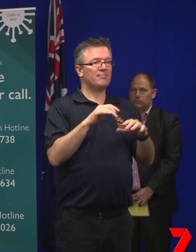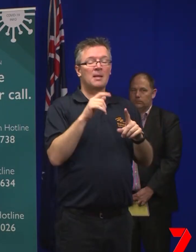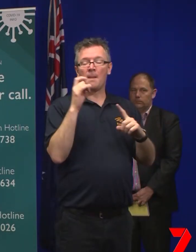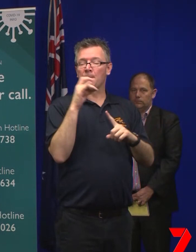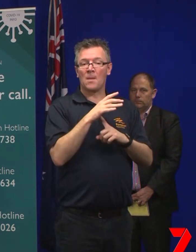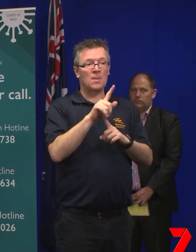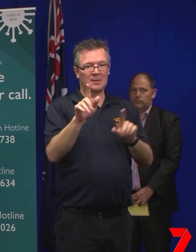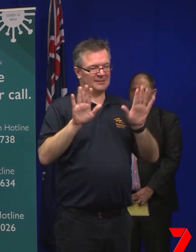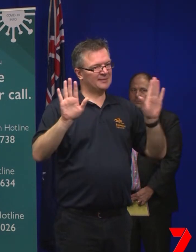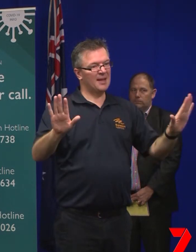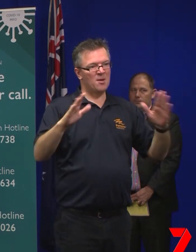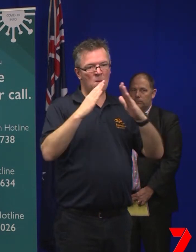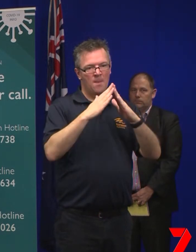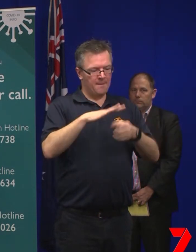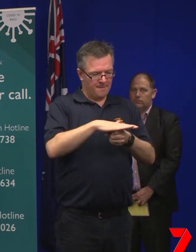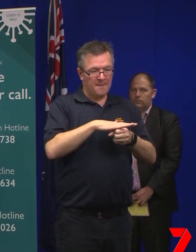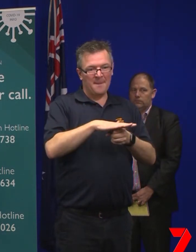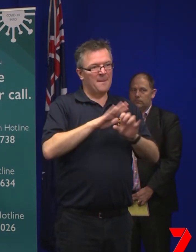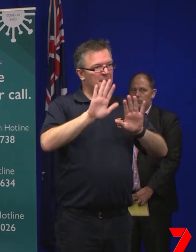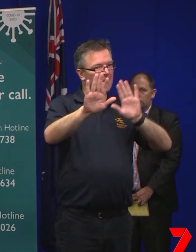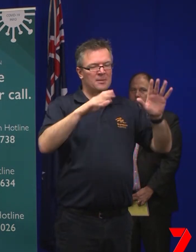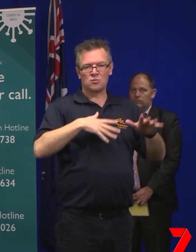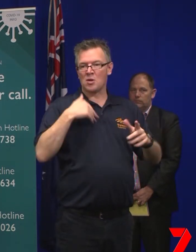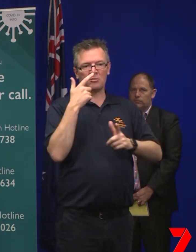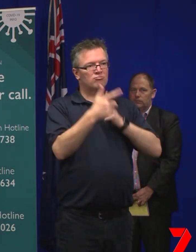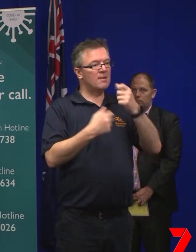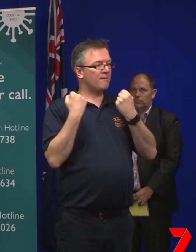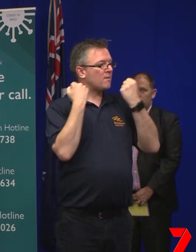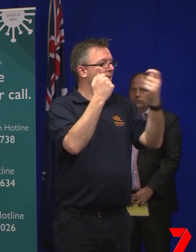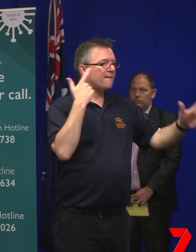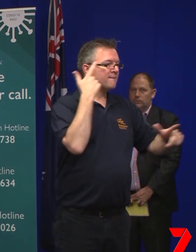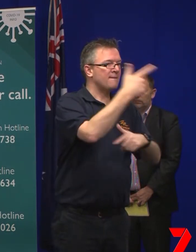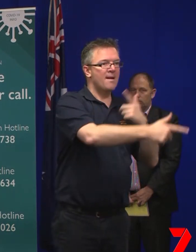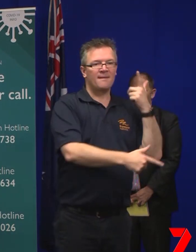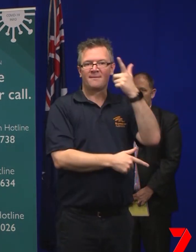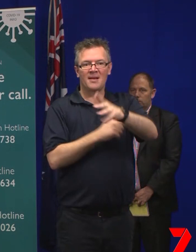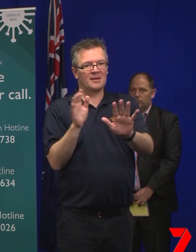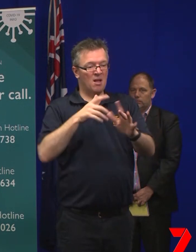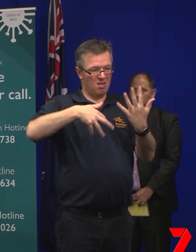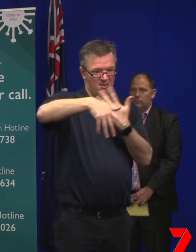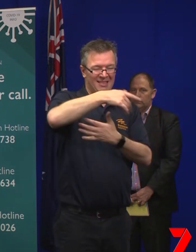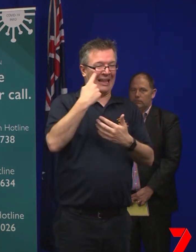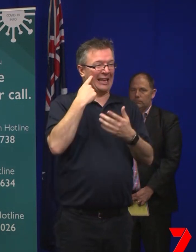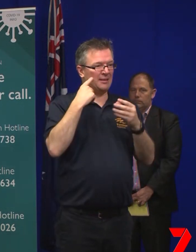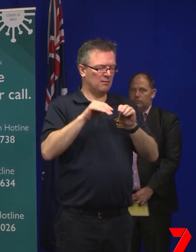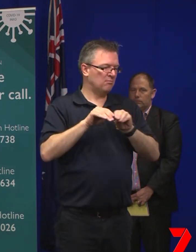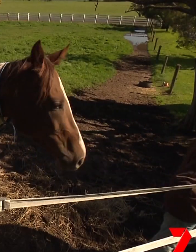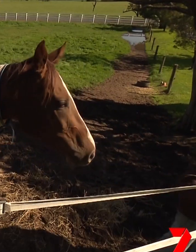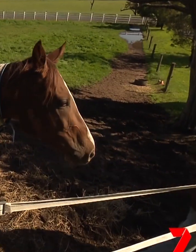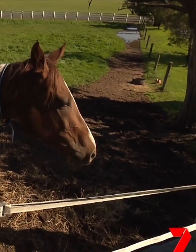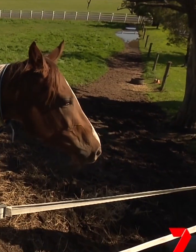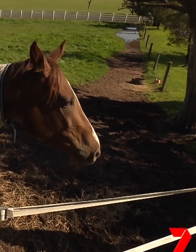want people travelling from regional Tasmania into the major cities to where the tracks are and then